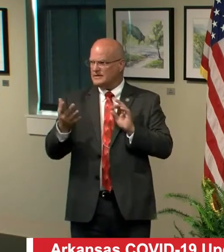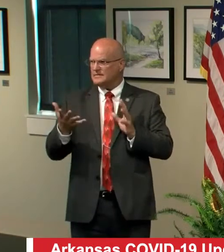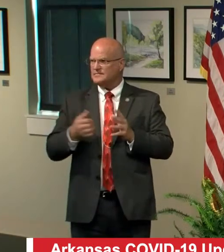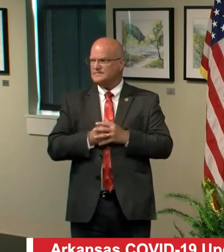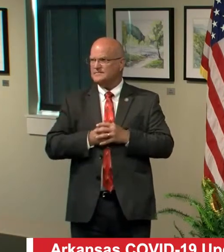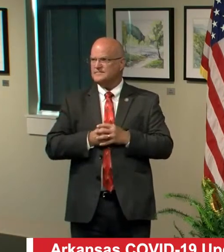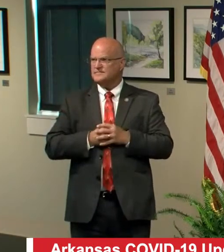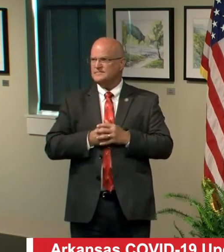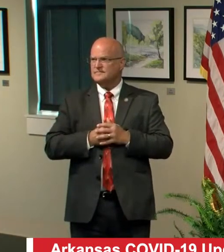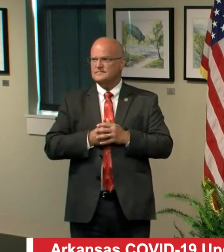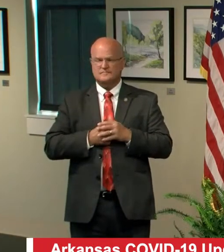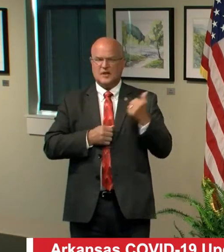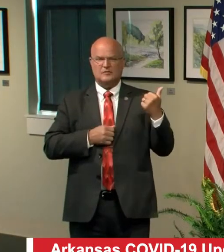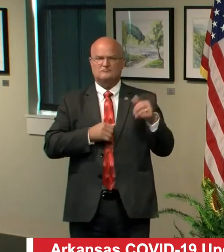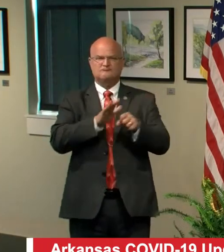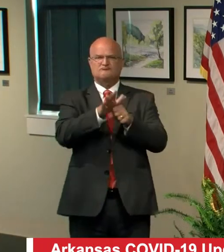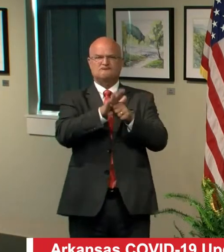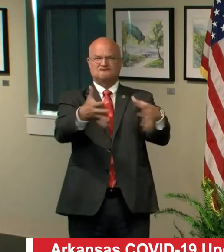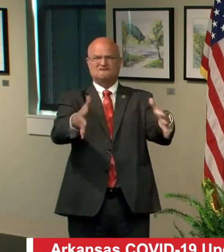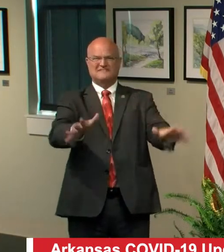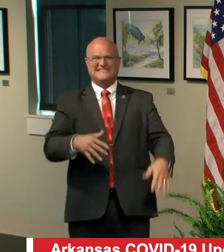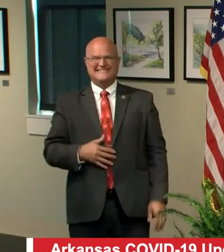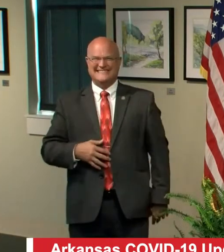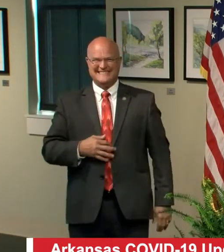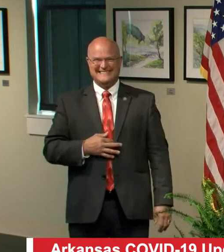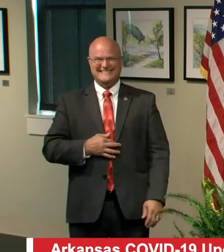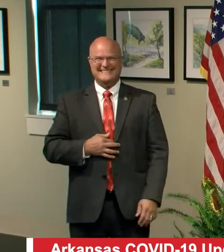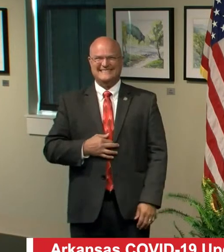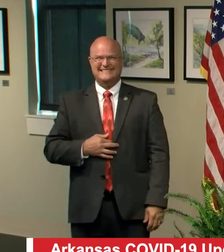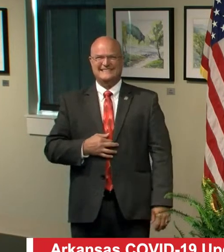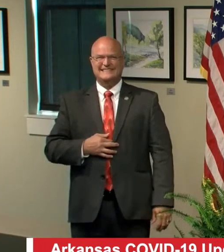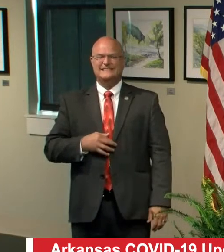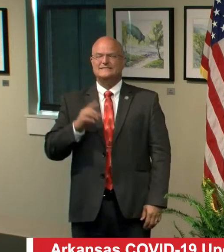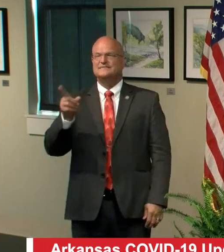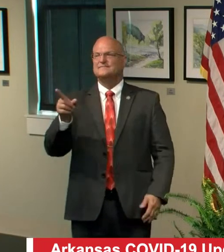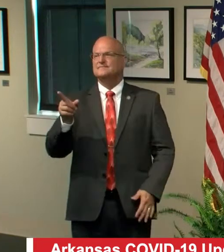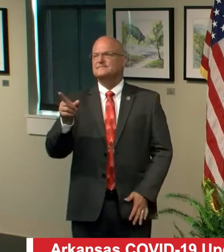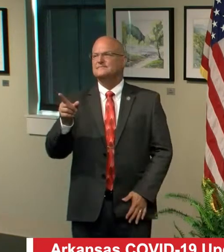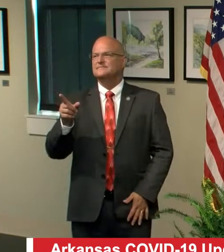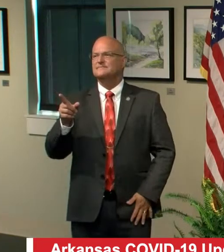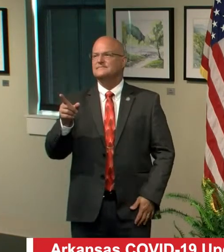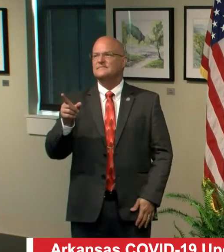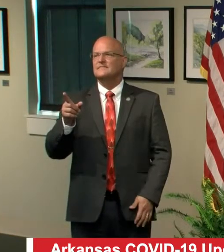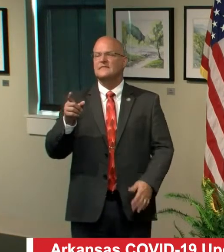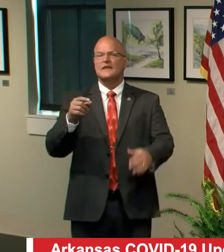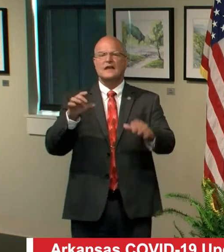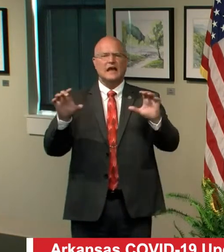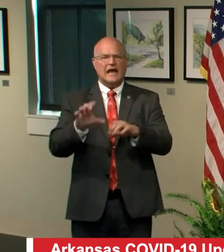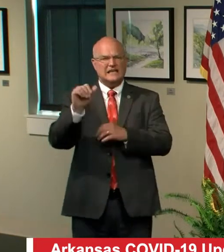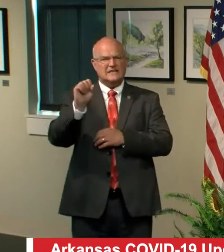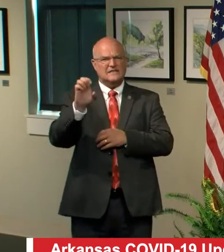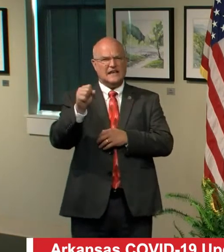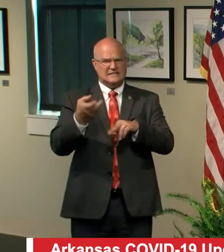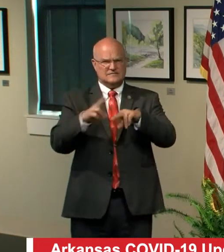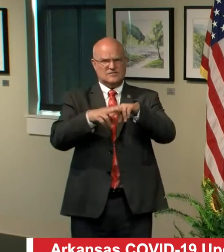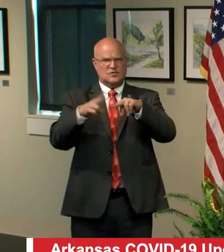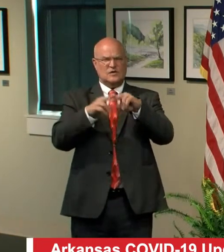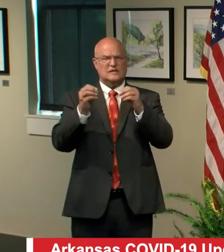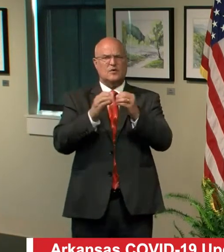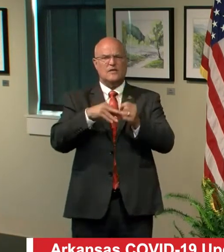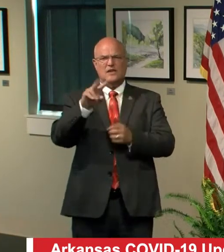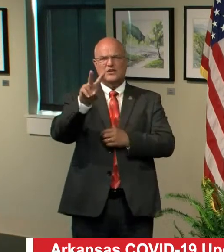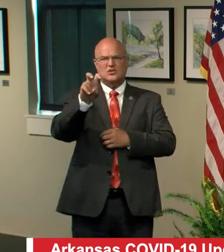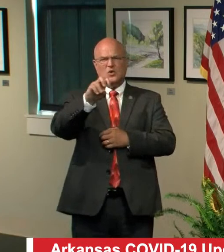I think you said it quite well. All right. Yes. Governor, active cases have increased more